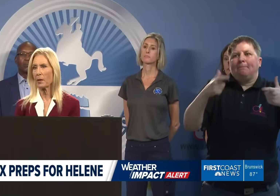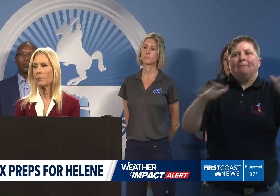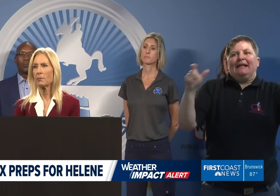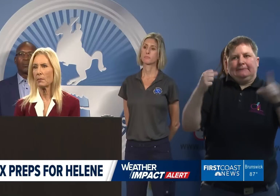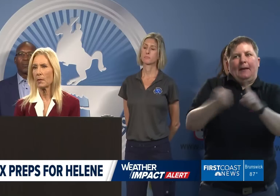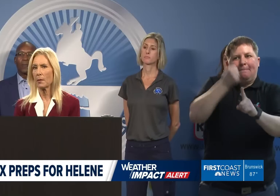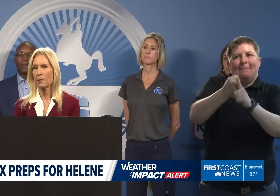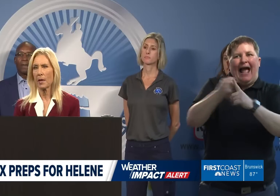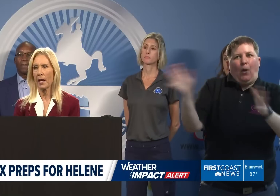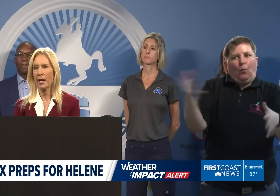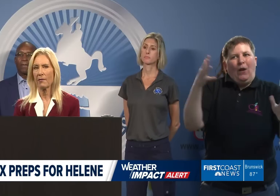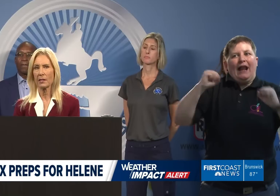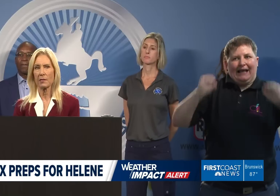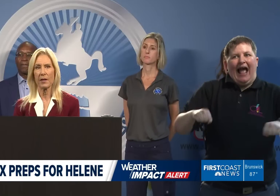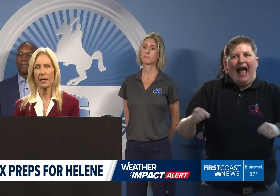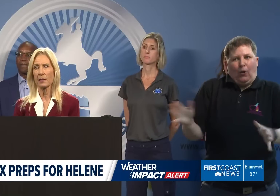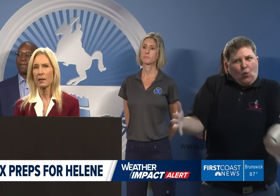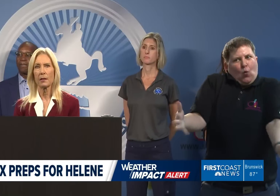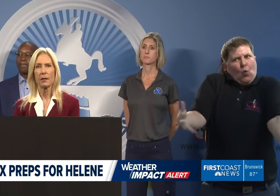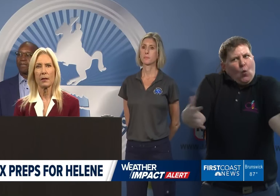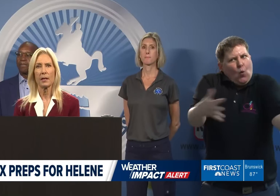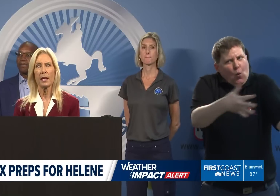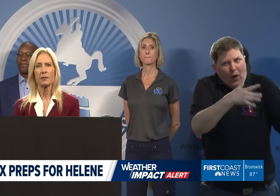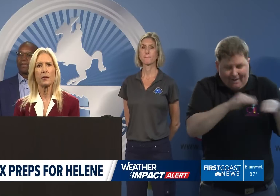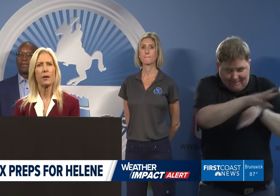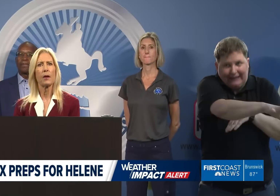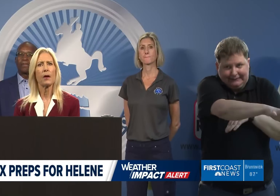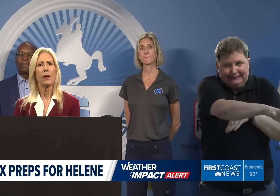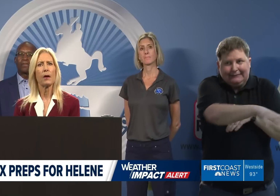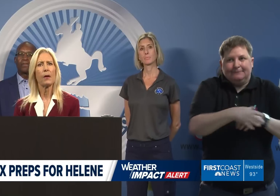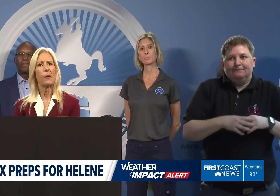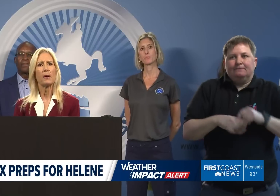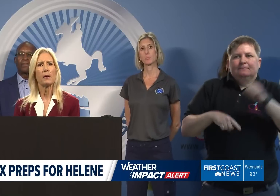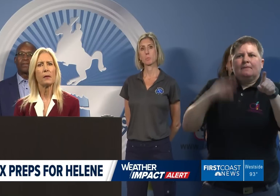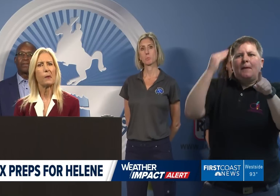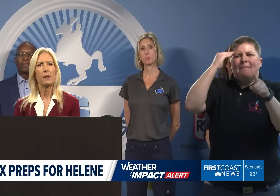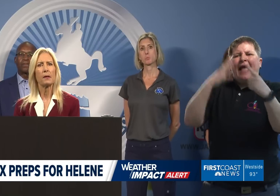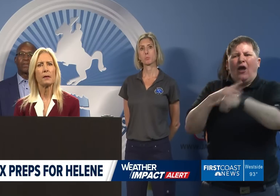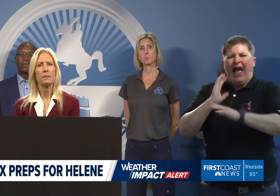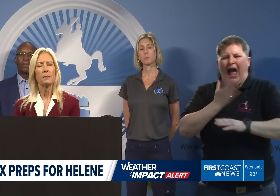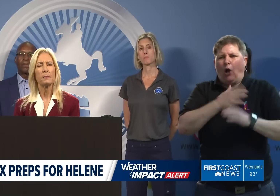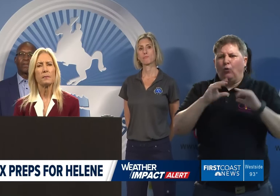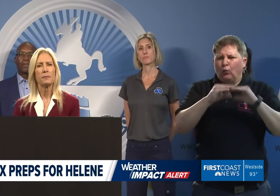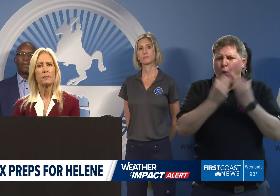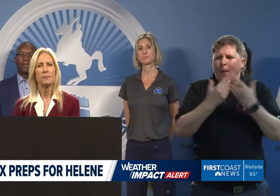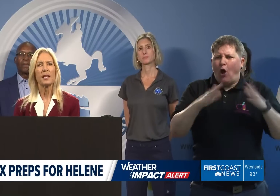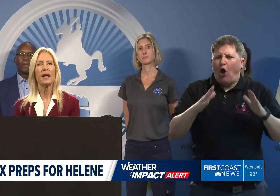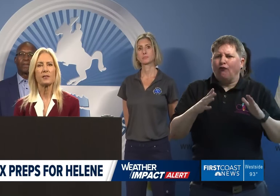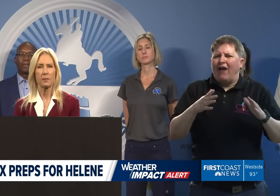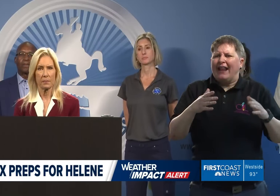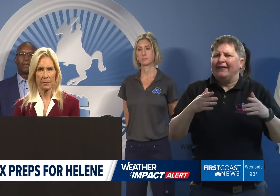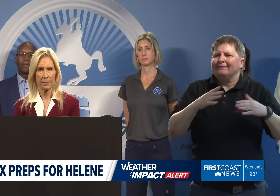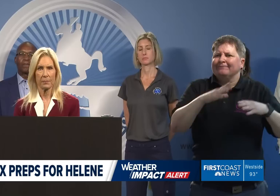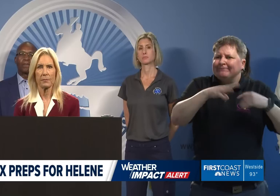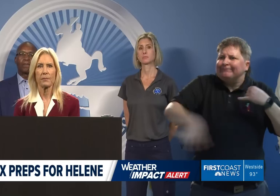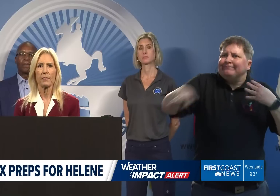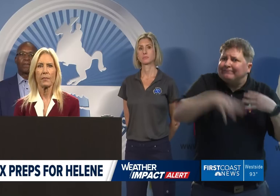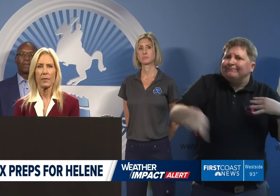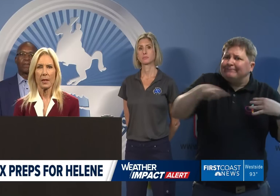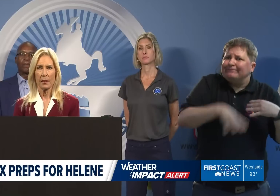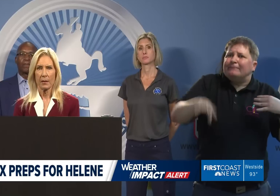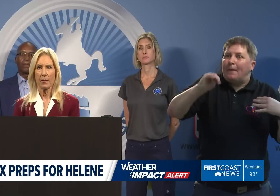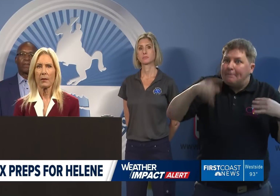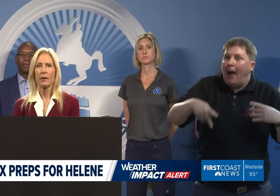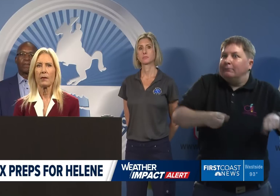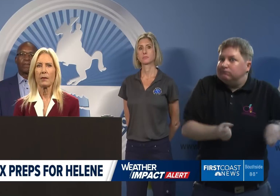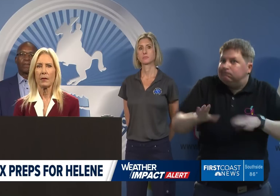wind will be heaviest effect. Mayor, are crews already pumping water out of the retention ponds Yes. or rivers and